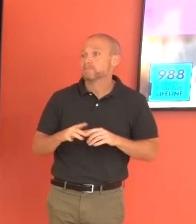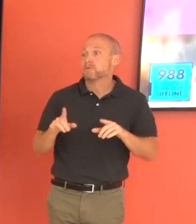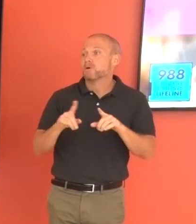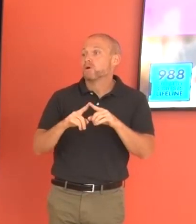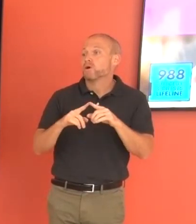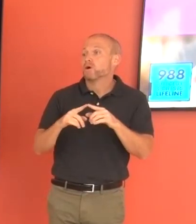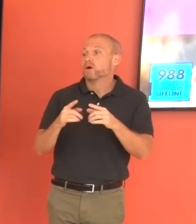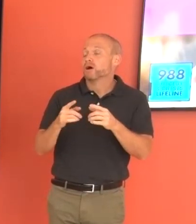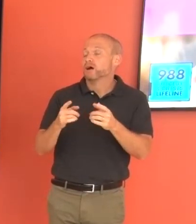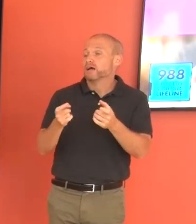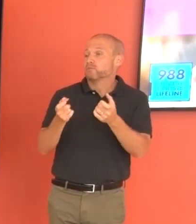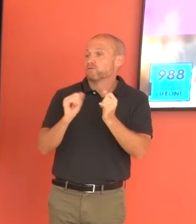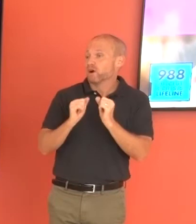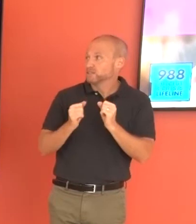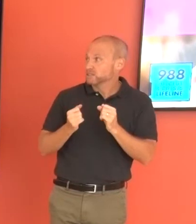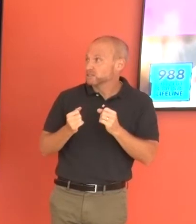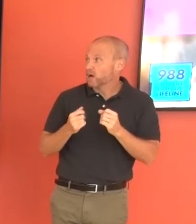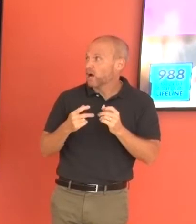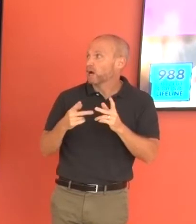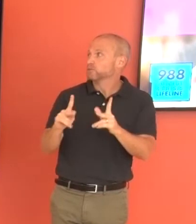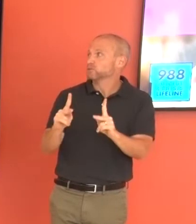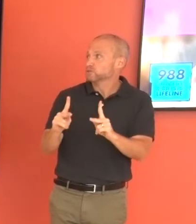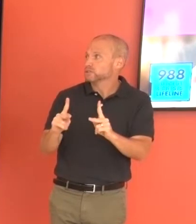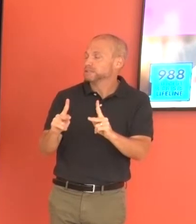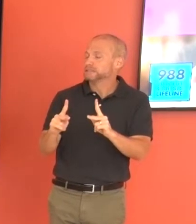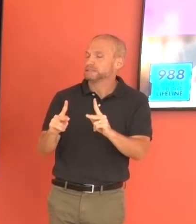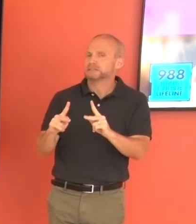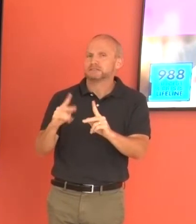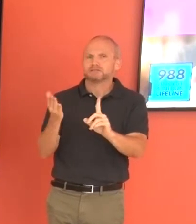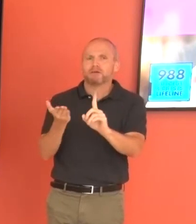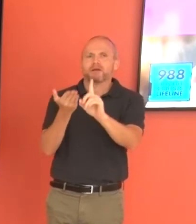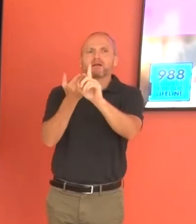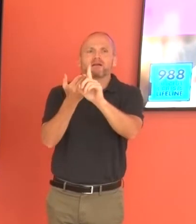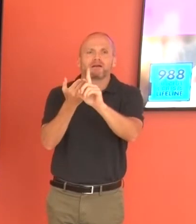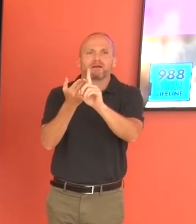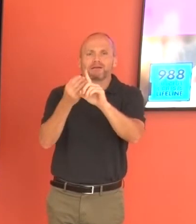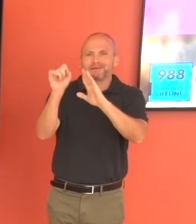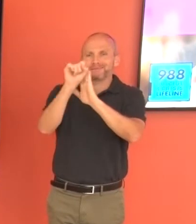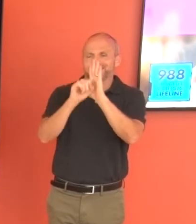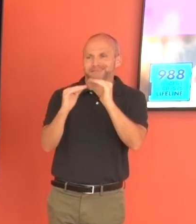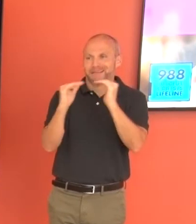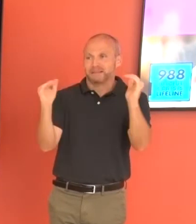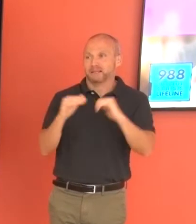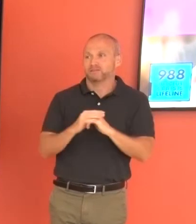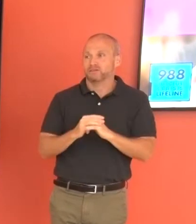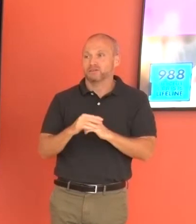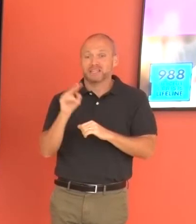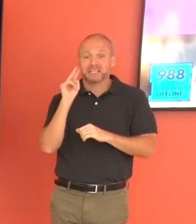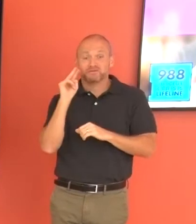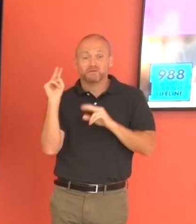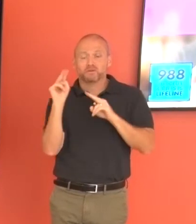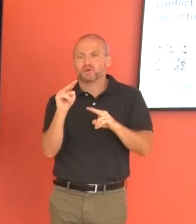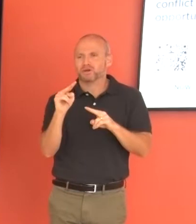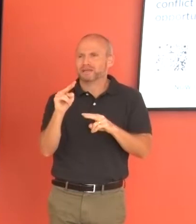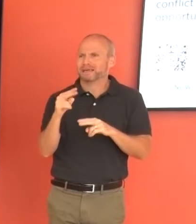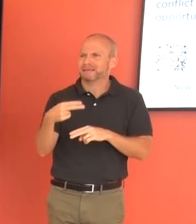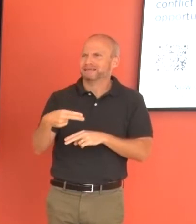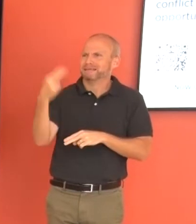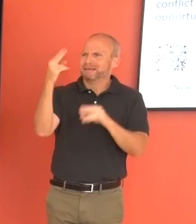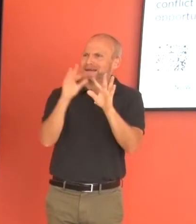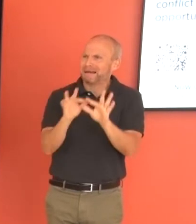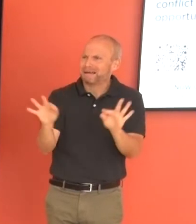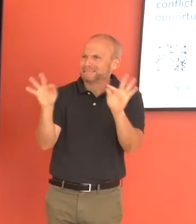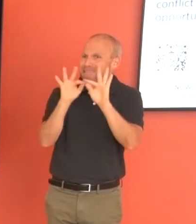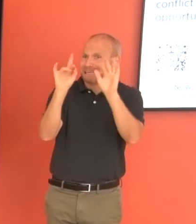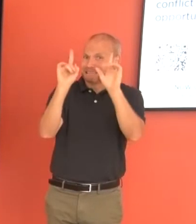to lobby at the state level. Because if you take a look at high-stakes testing, and is it really